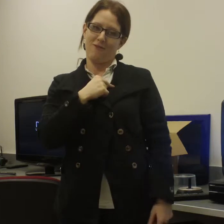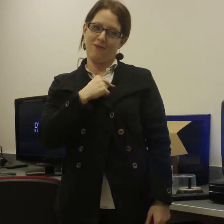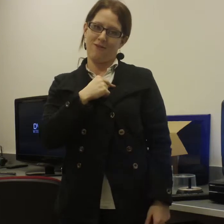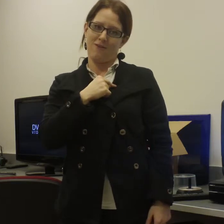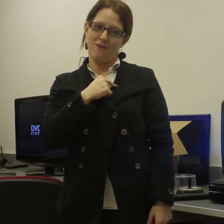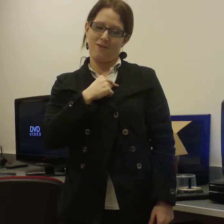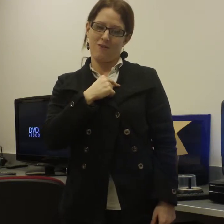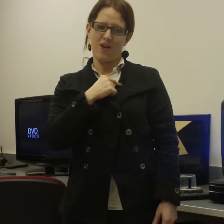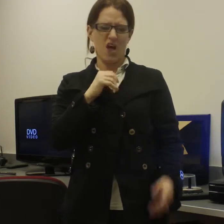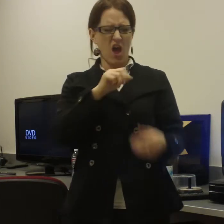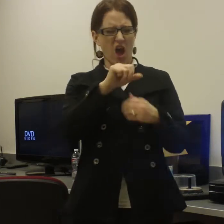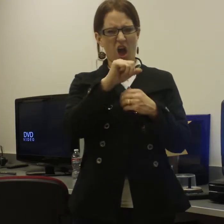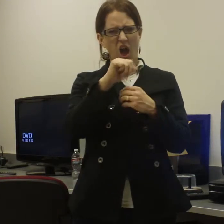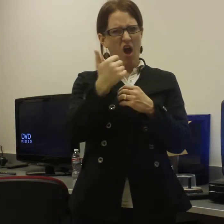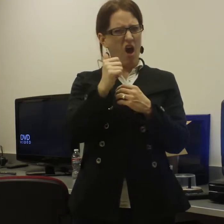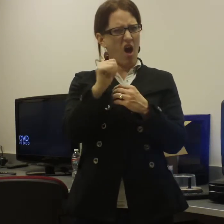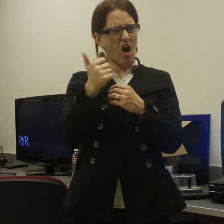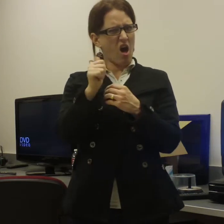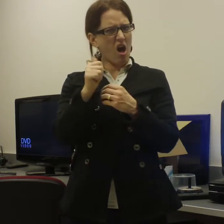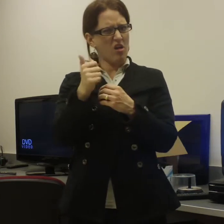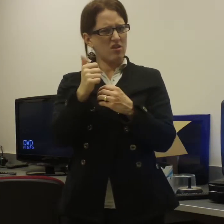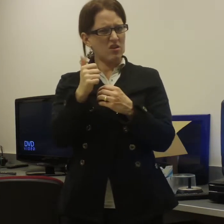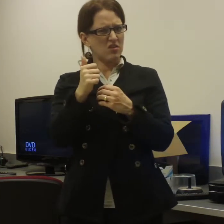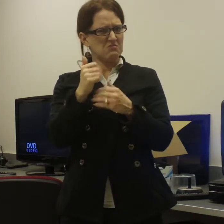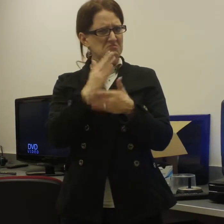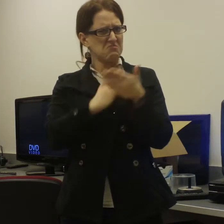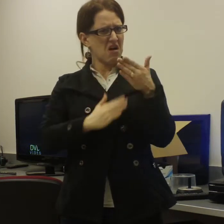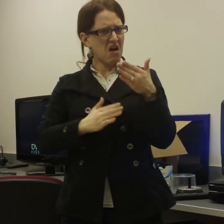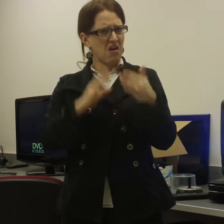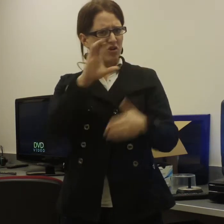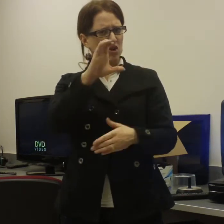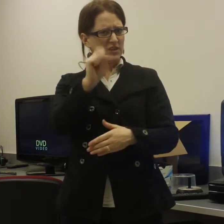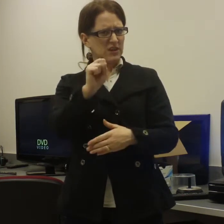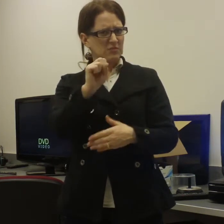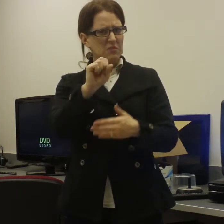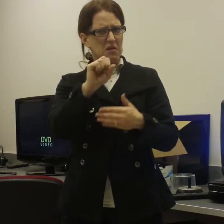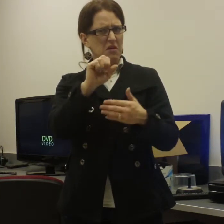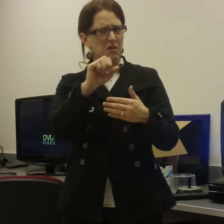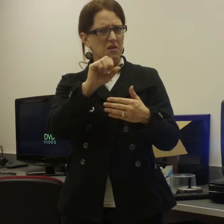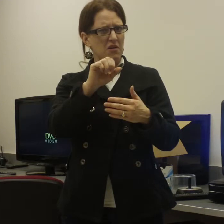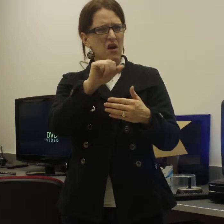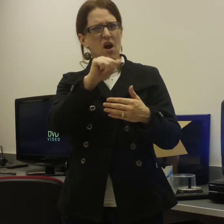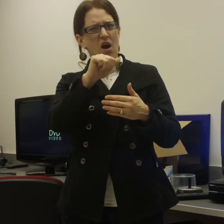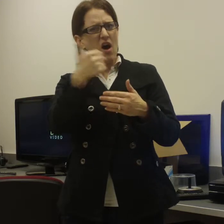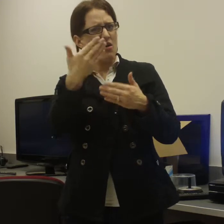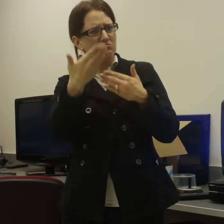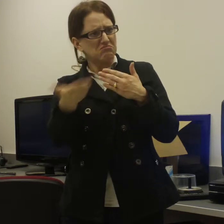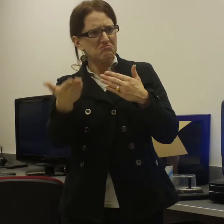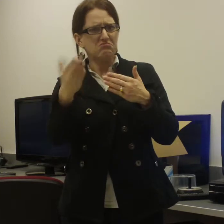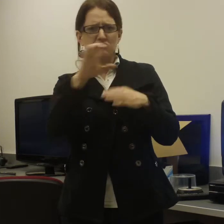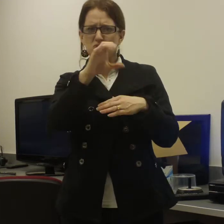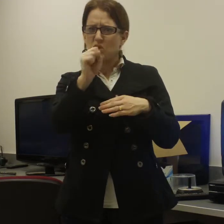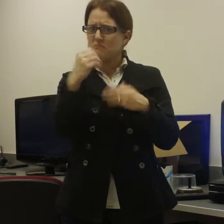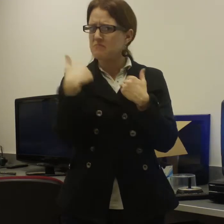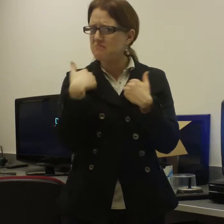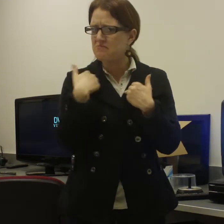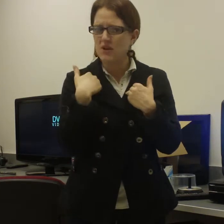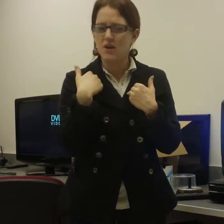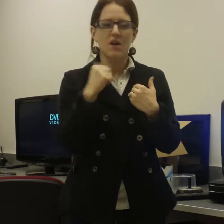Alright, what other parts of the circulatory system do you know about? What other things can we list? Don't open your books yet. Close your books. This is stuff I want to know.